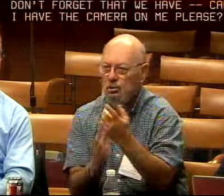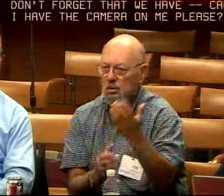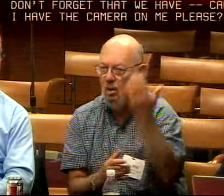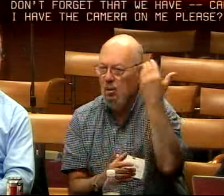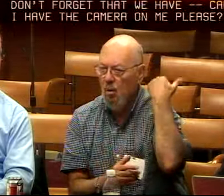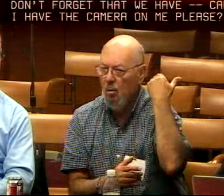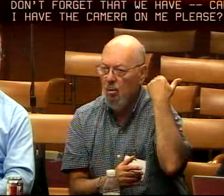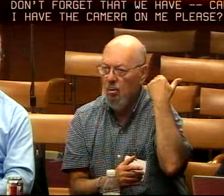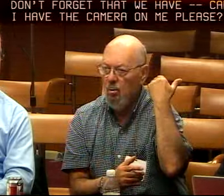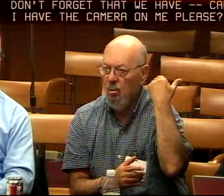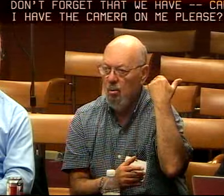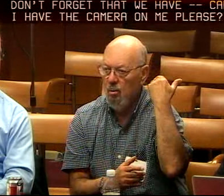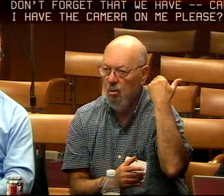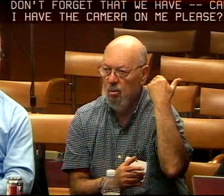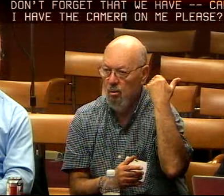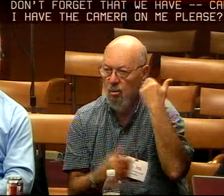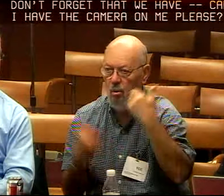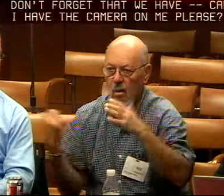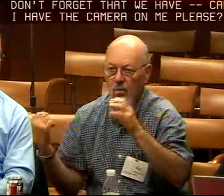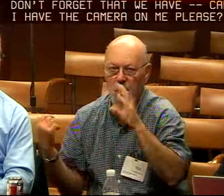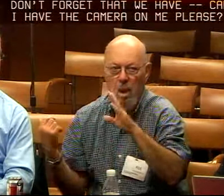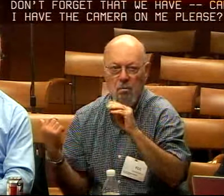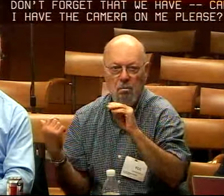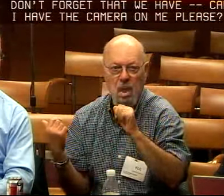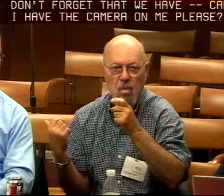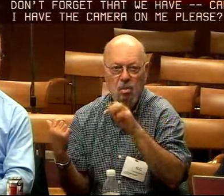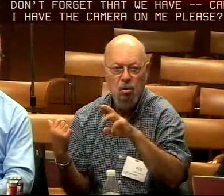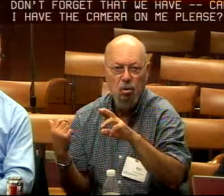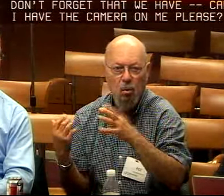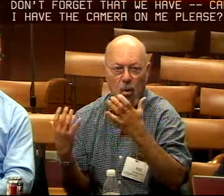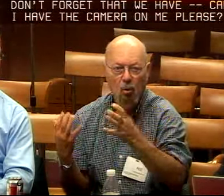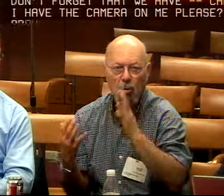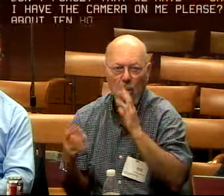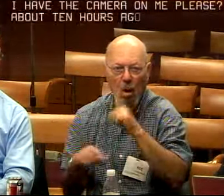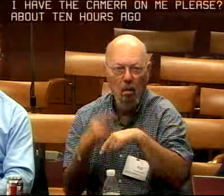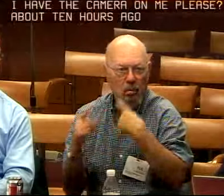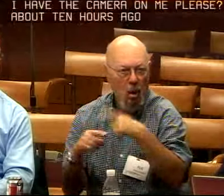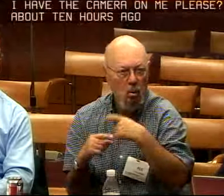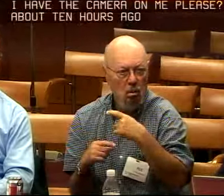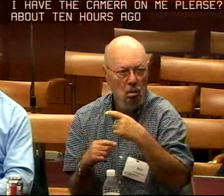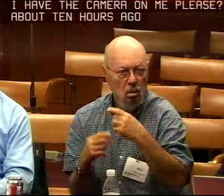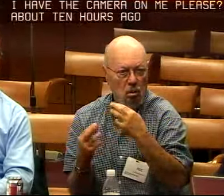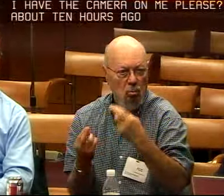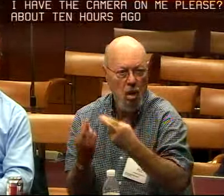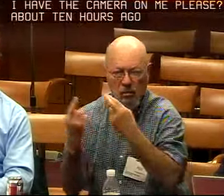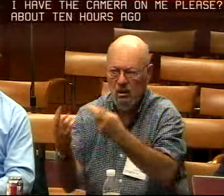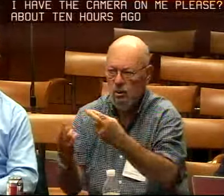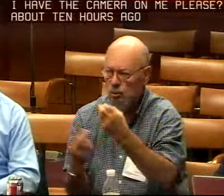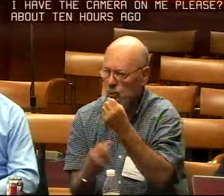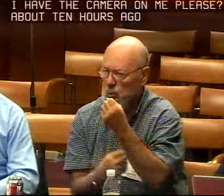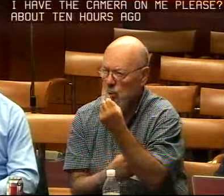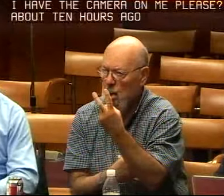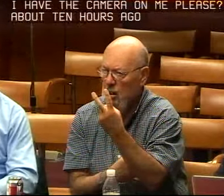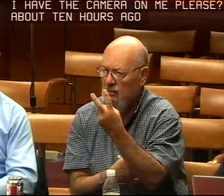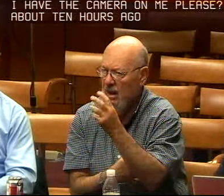About 10 hours ago, Bob Mather had wanted to talk about the